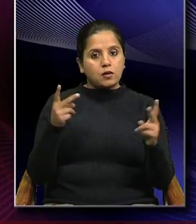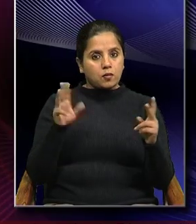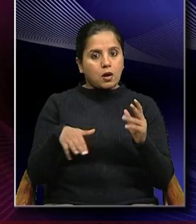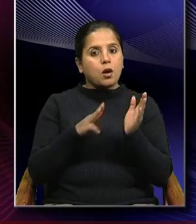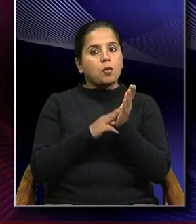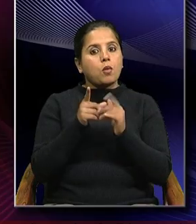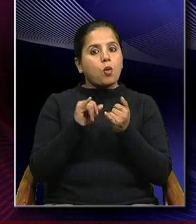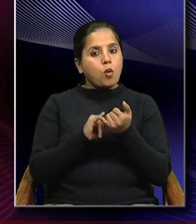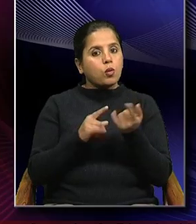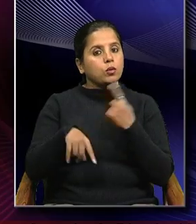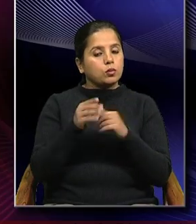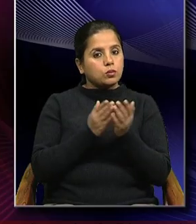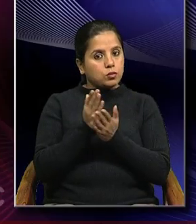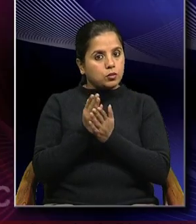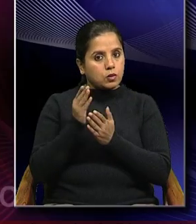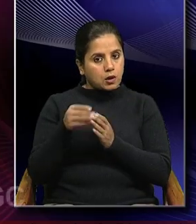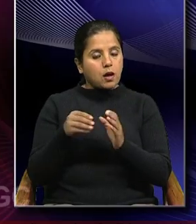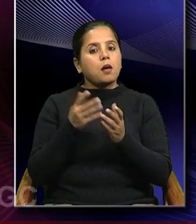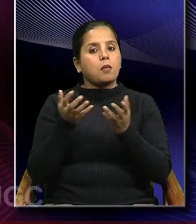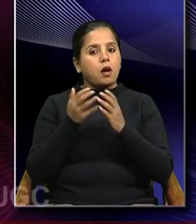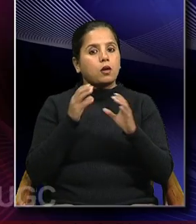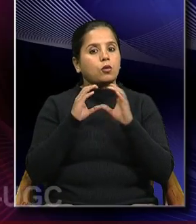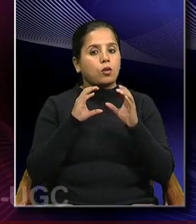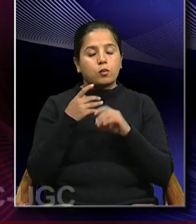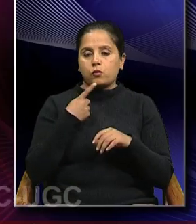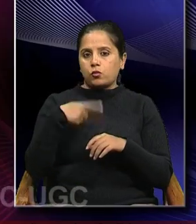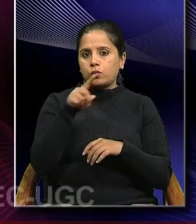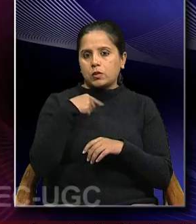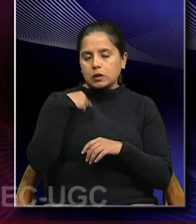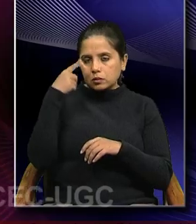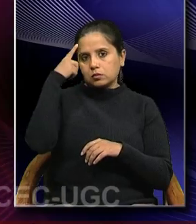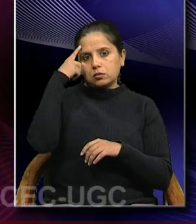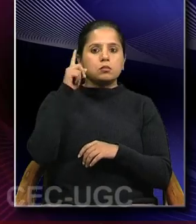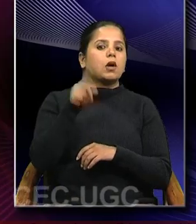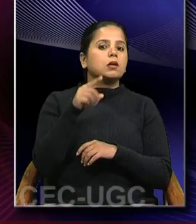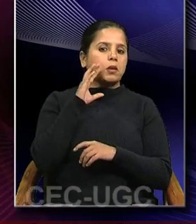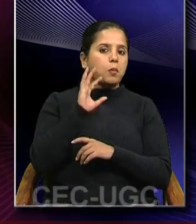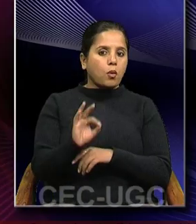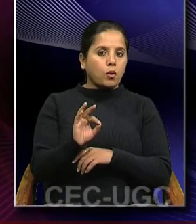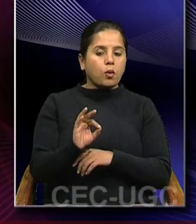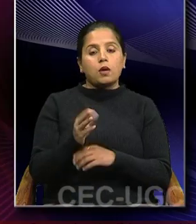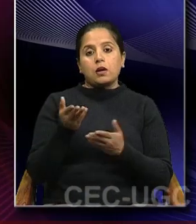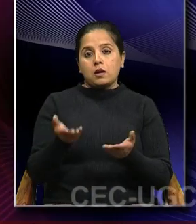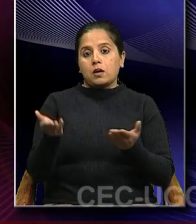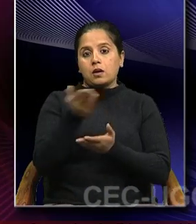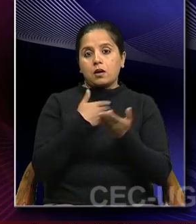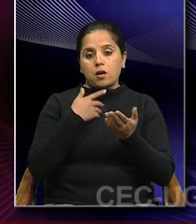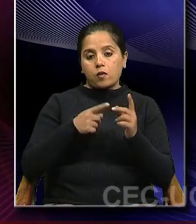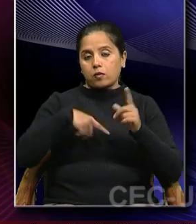modes of marketing communication, I need to keep this thing in mind, that since we have